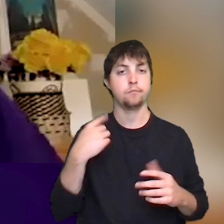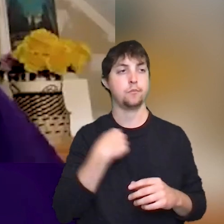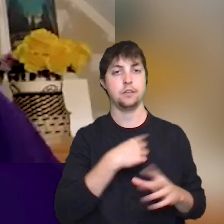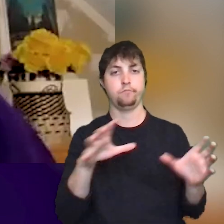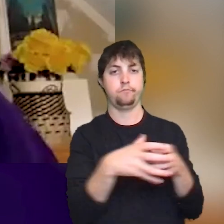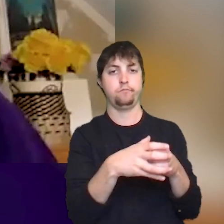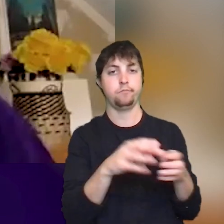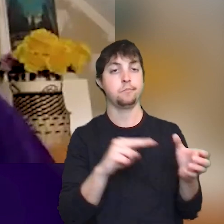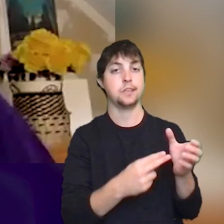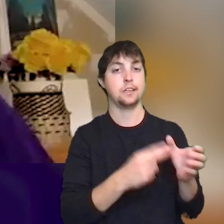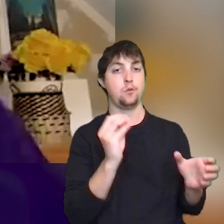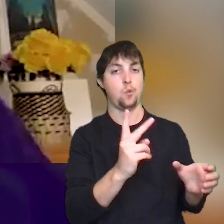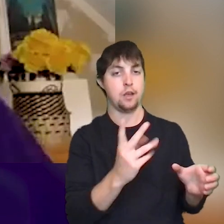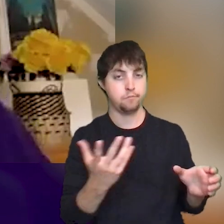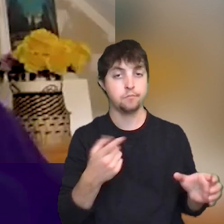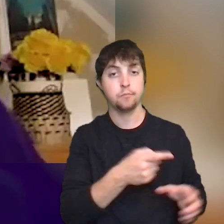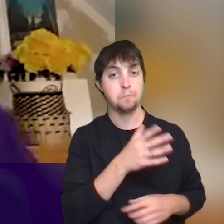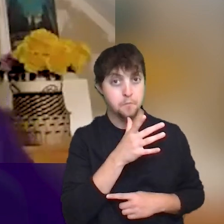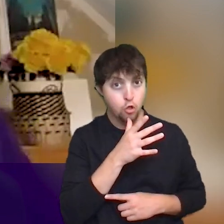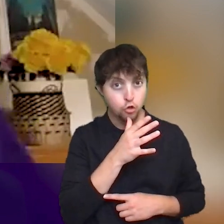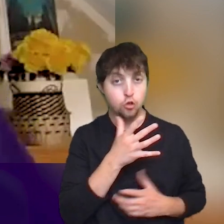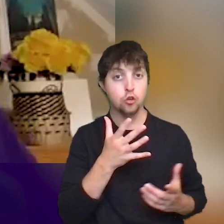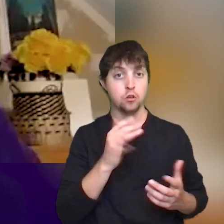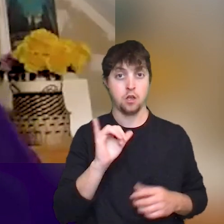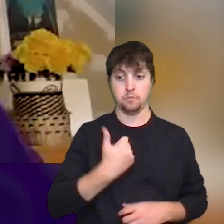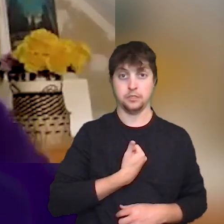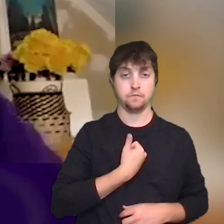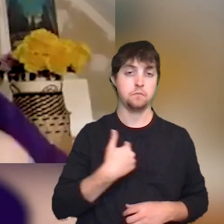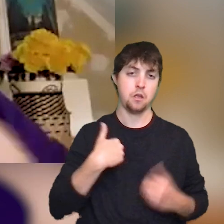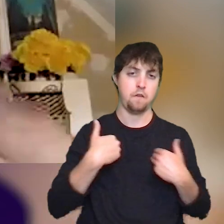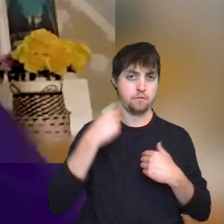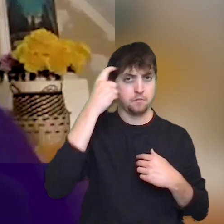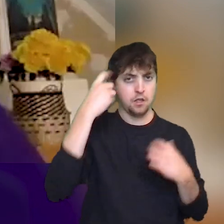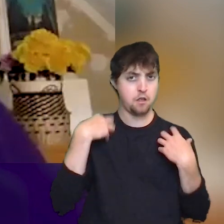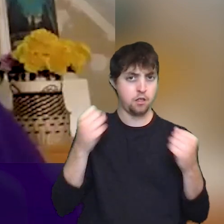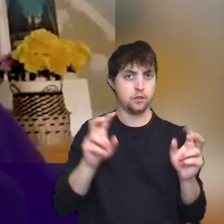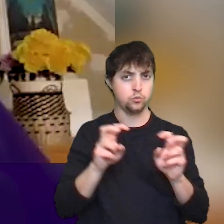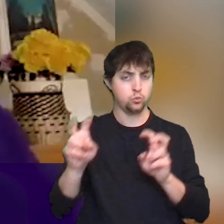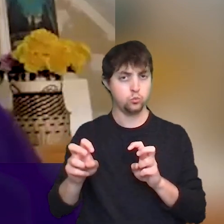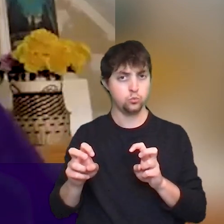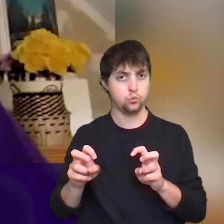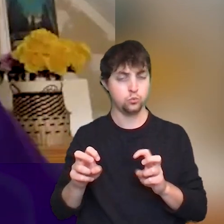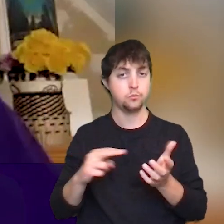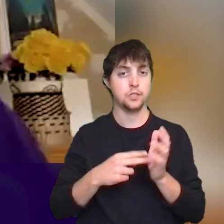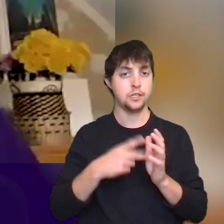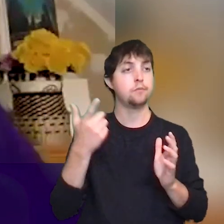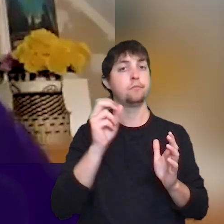the category meaning, okay, a mother, such as myself, mental health issues